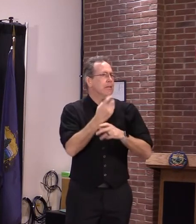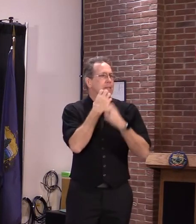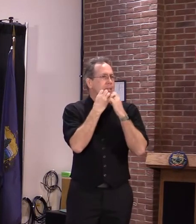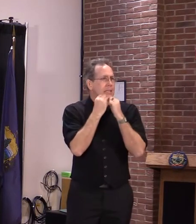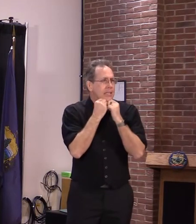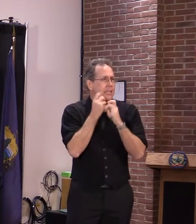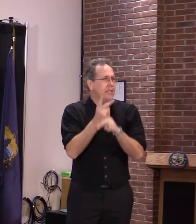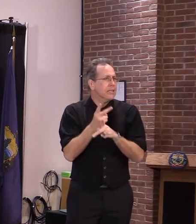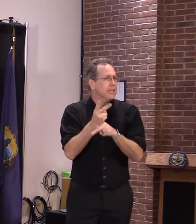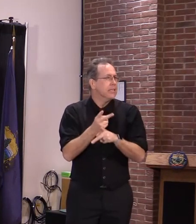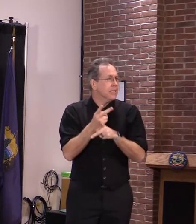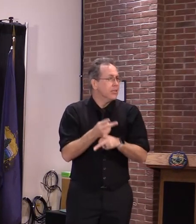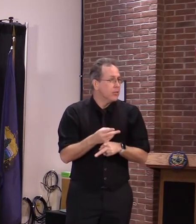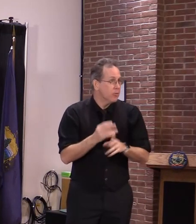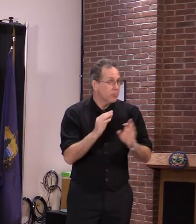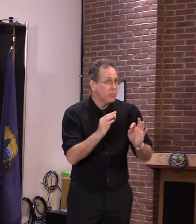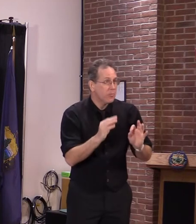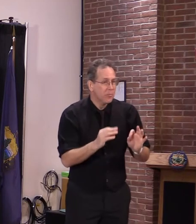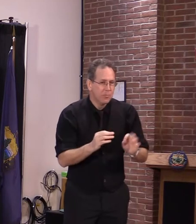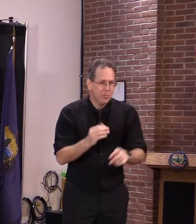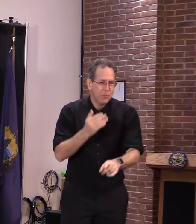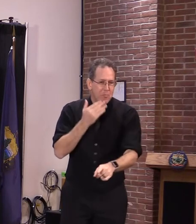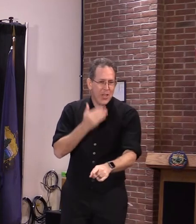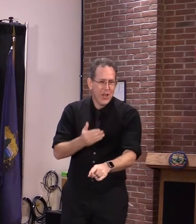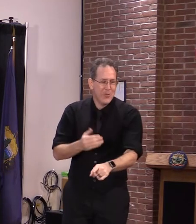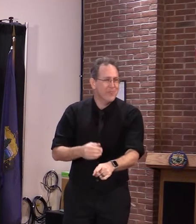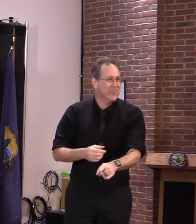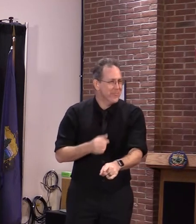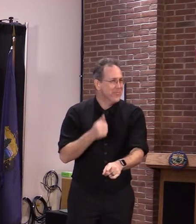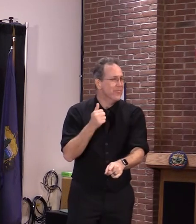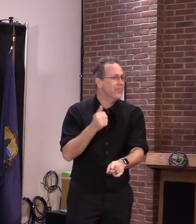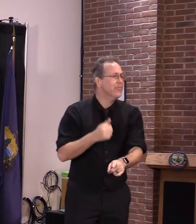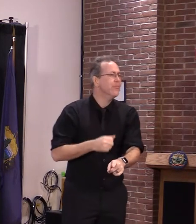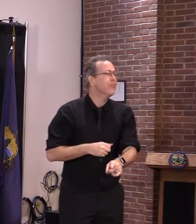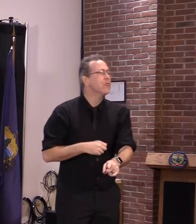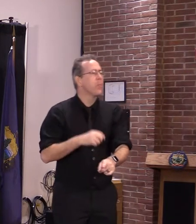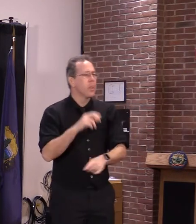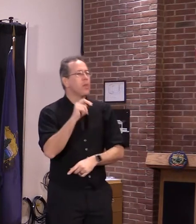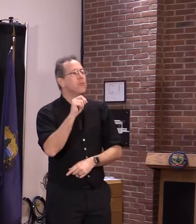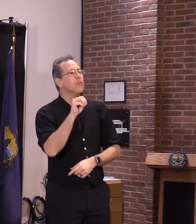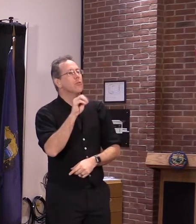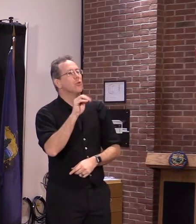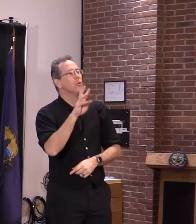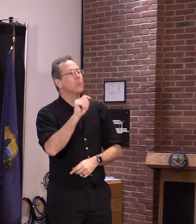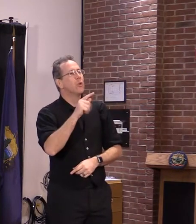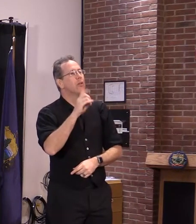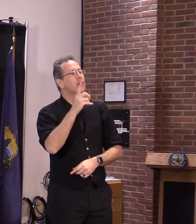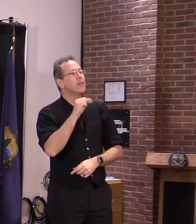Okay, thank you. Chris Roy, Newport Daily Express.